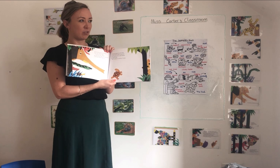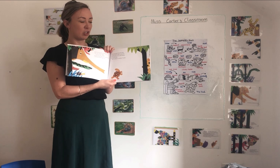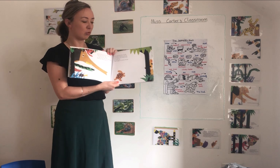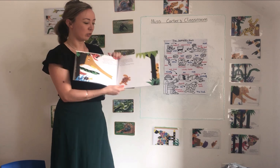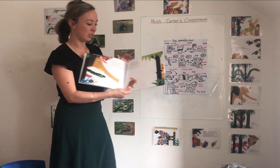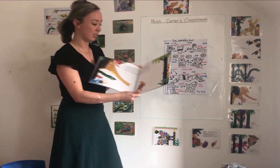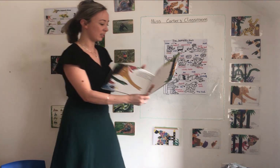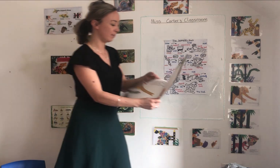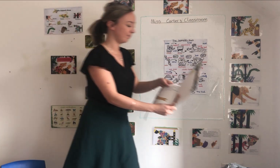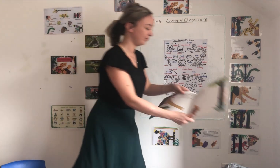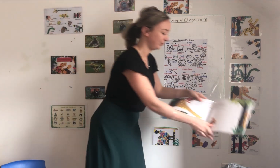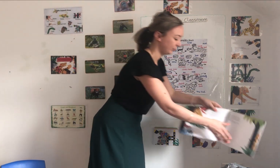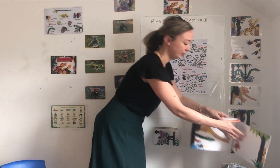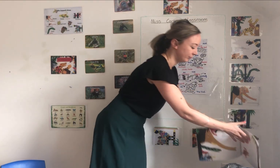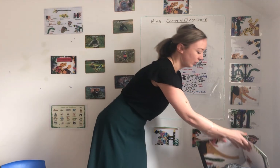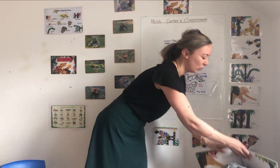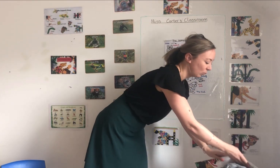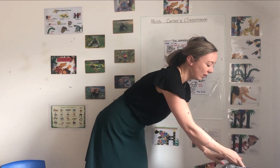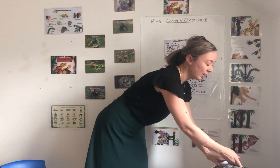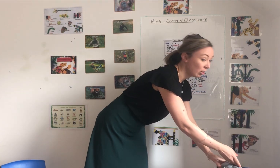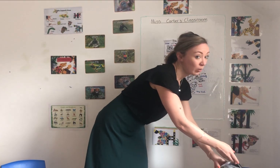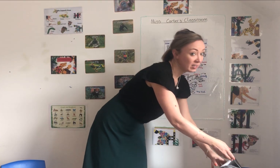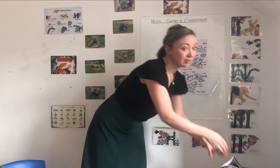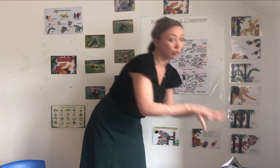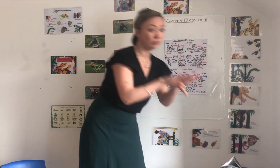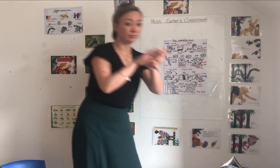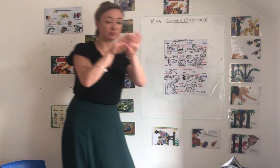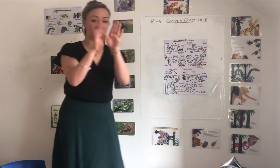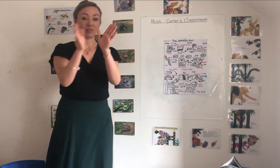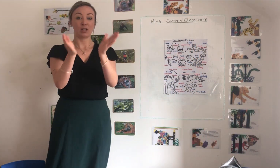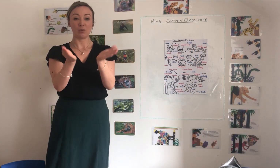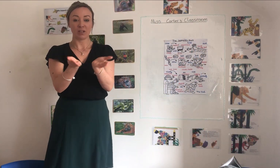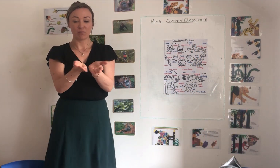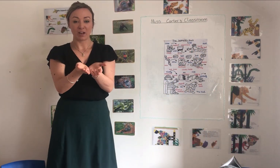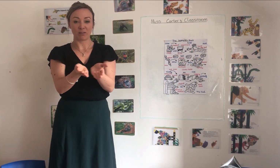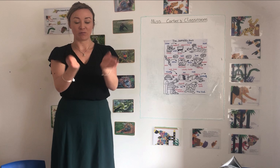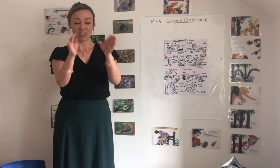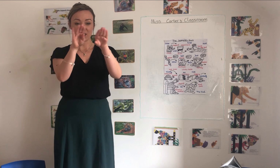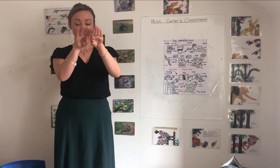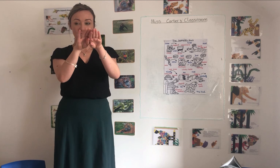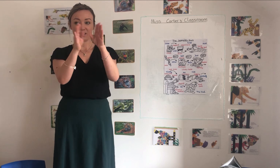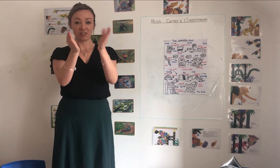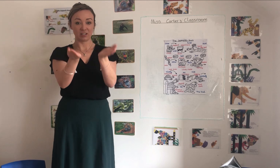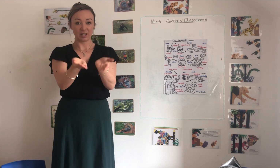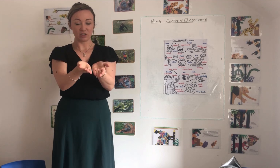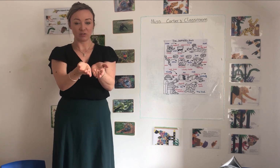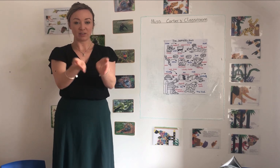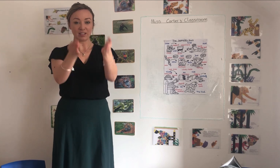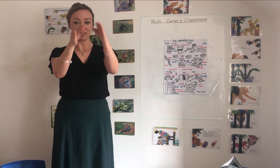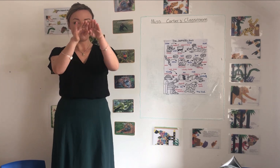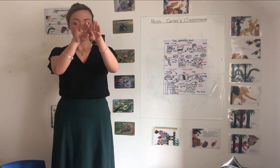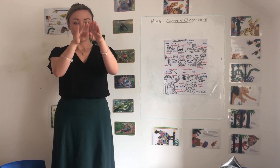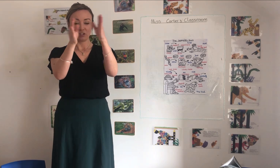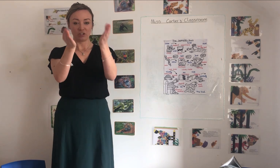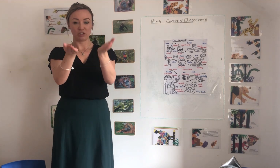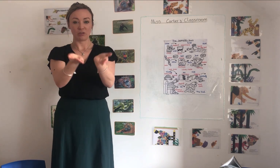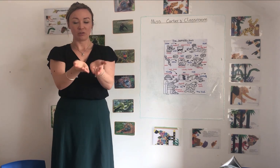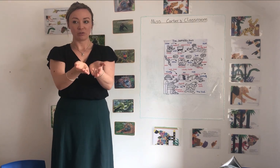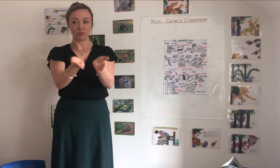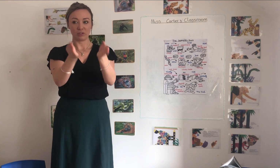a tortoise? Well, they are quite small and quite round, I think. So can you do this to show the